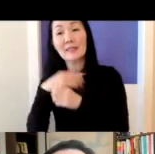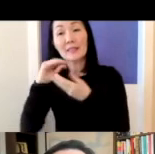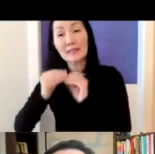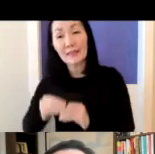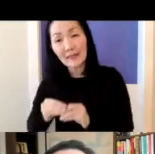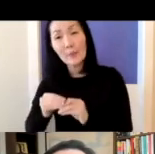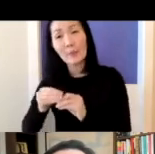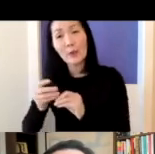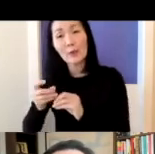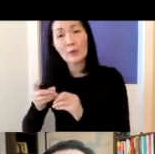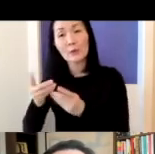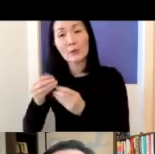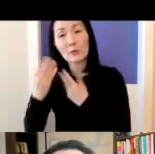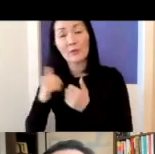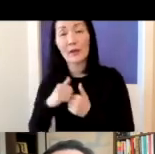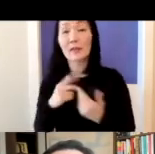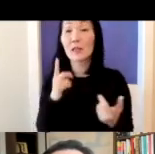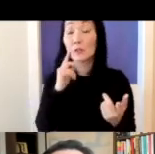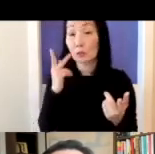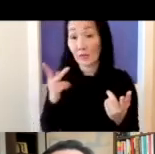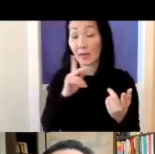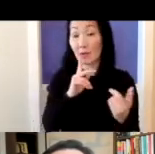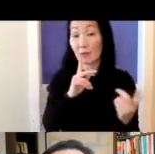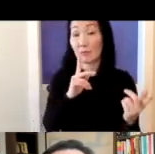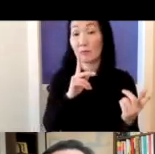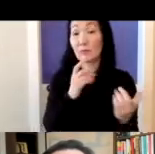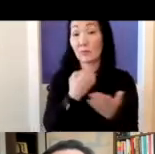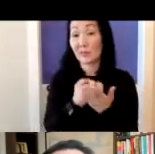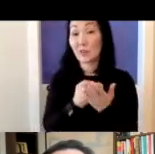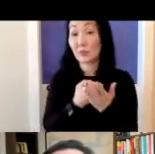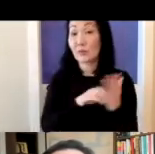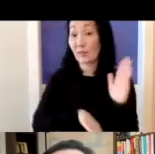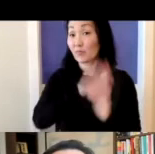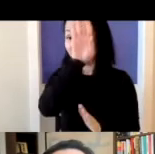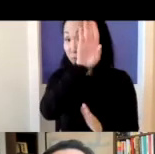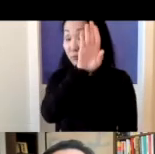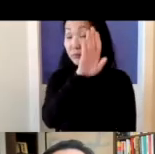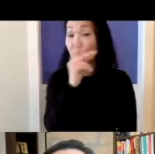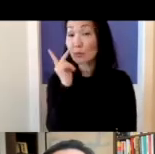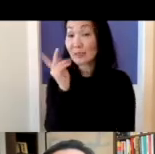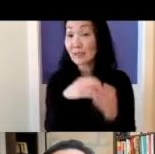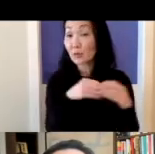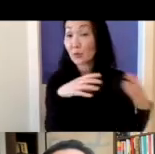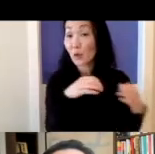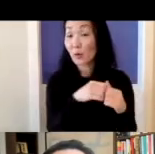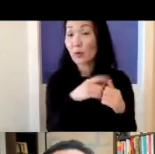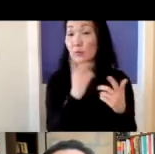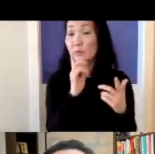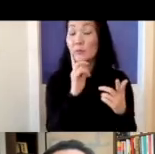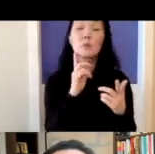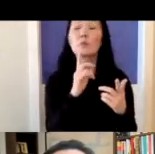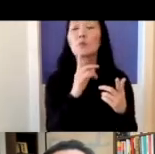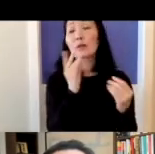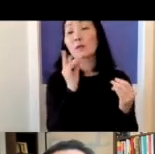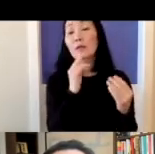at how there are certain sectors of the economy that are thriving in terms of growth when we think about